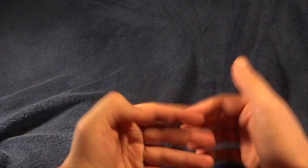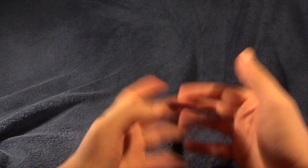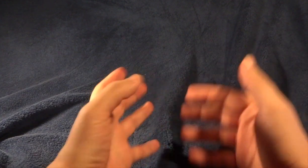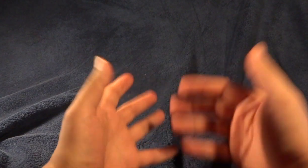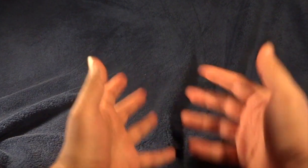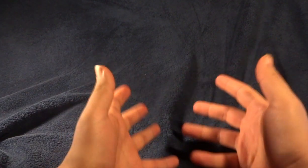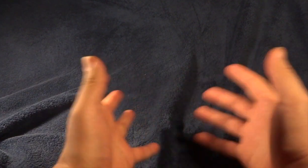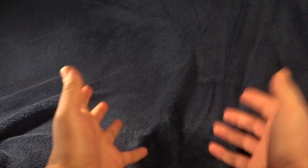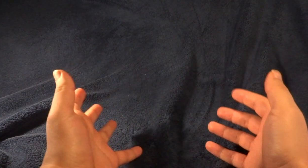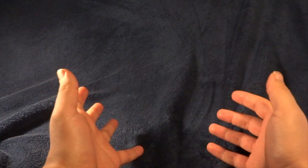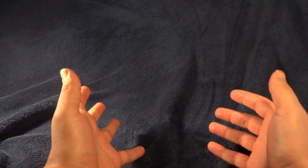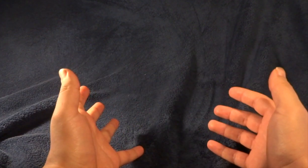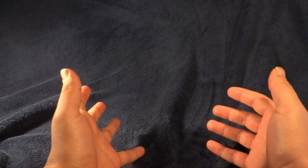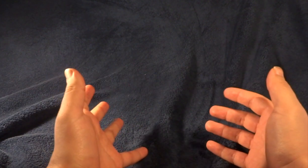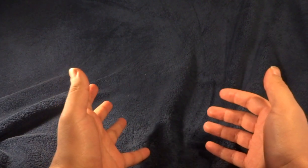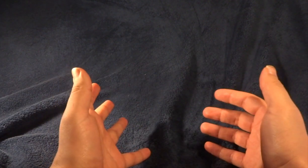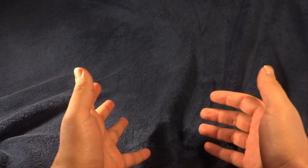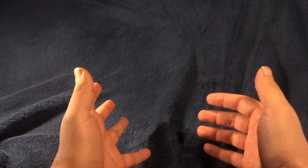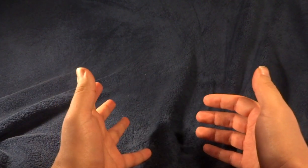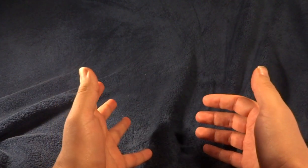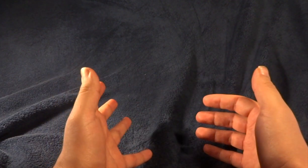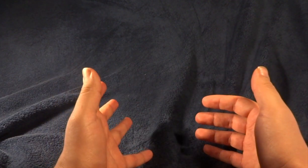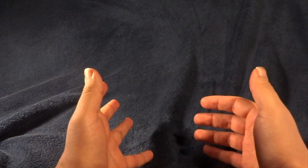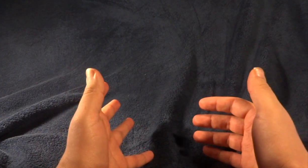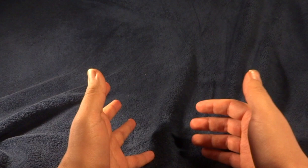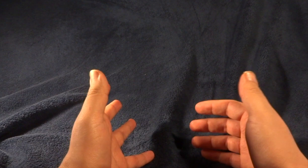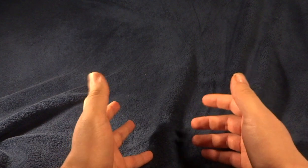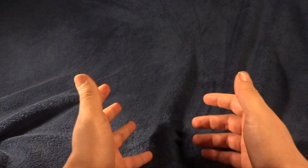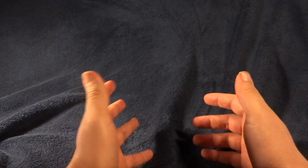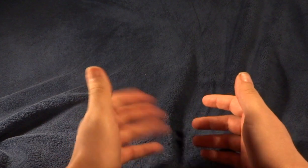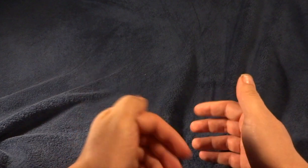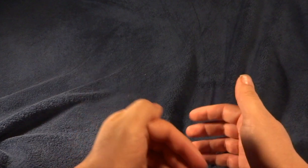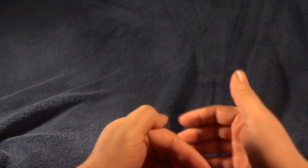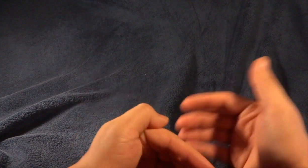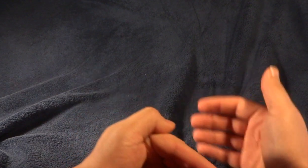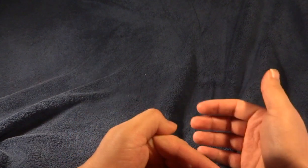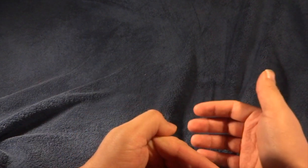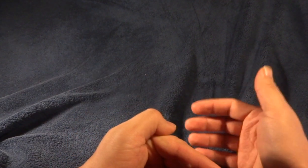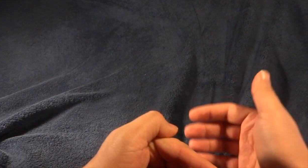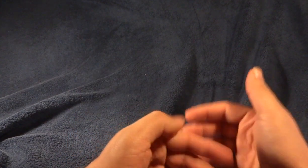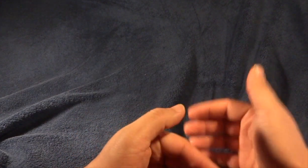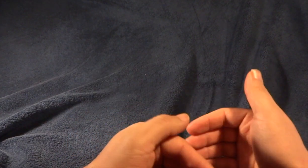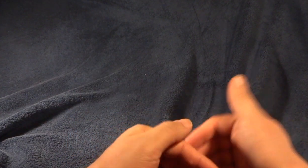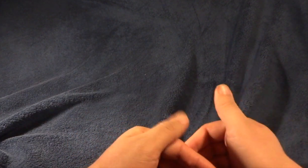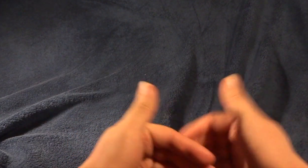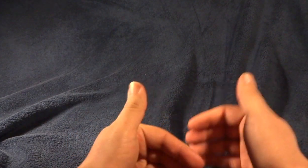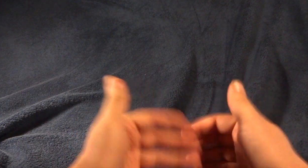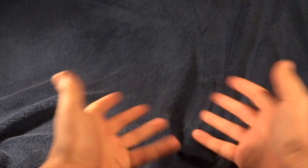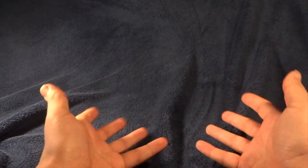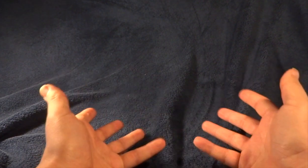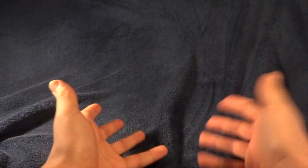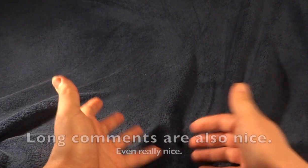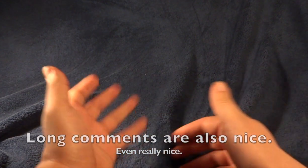someone has commented on my video. And it doesn't even have to be anything special or